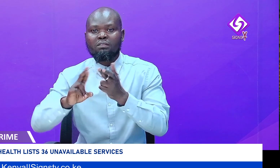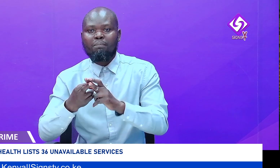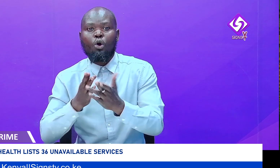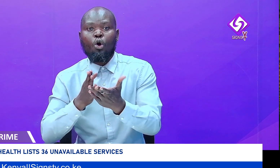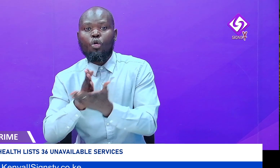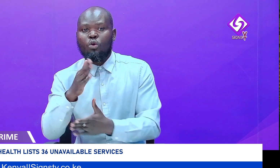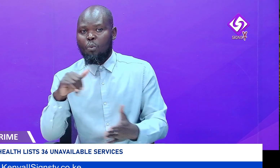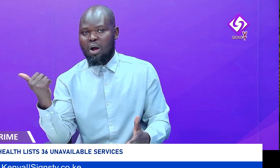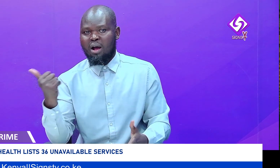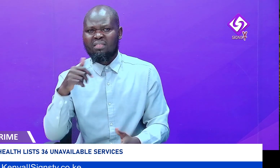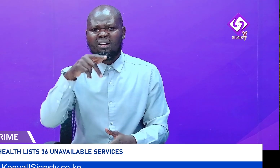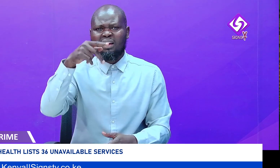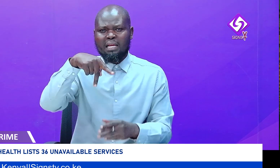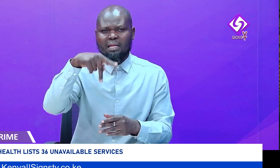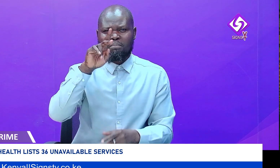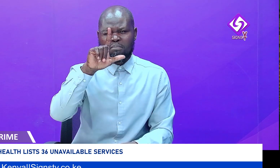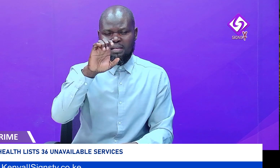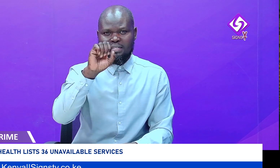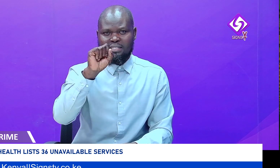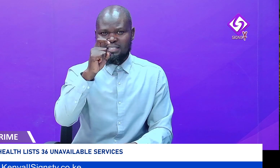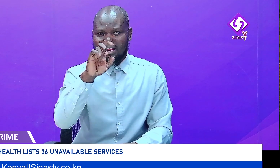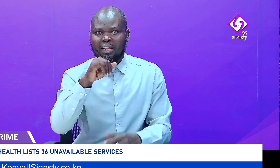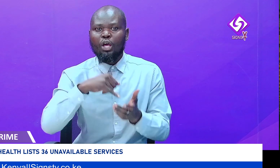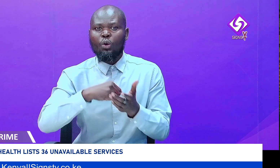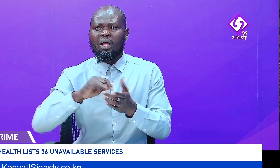The ministry added the specialized